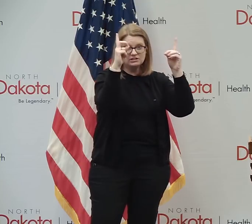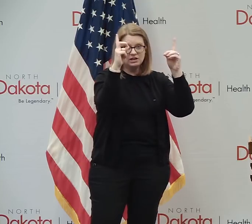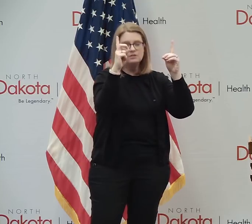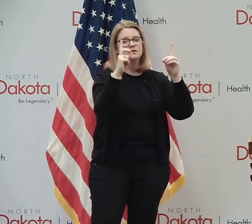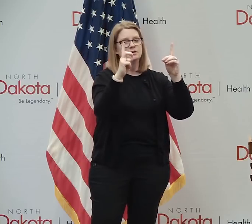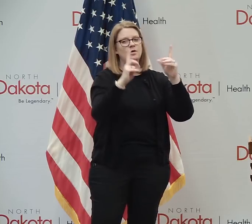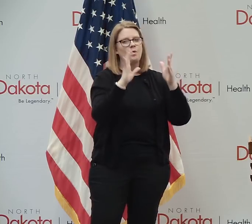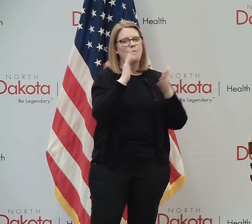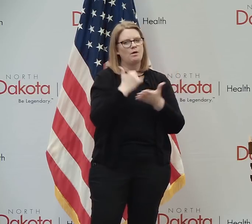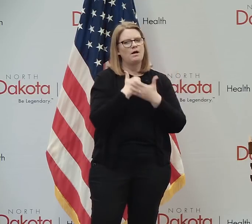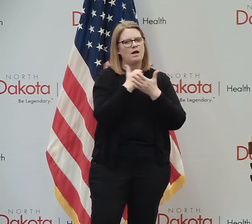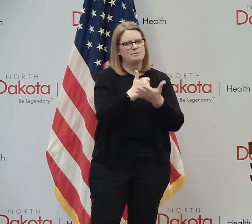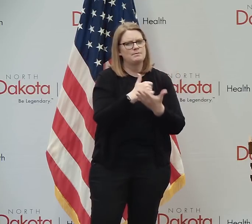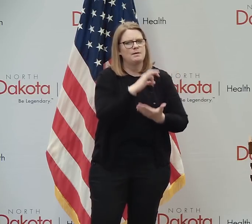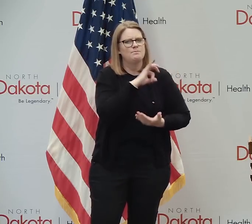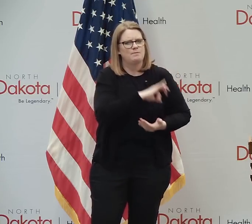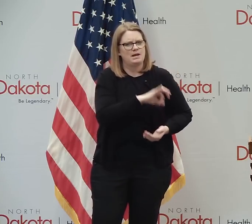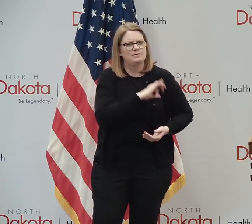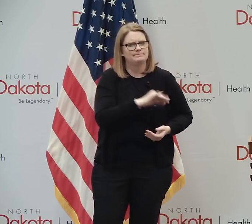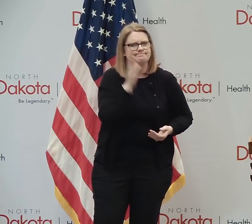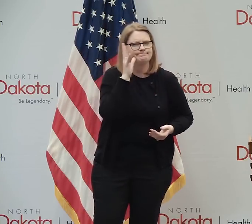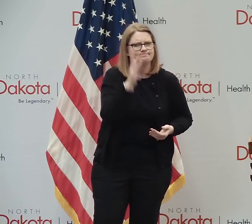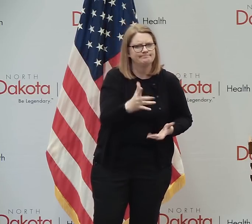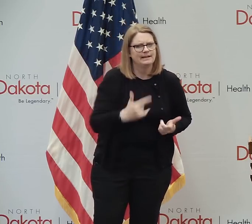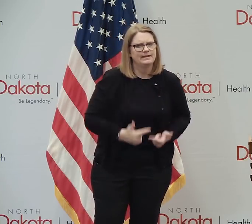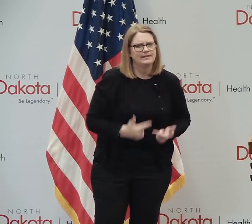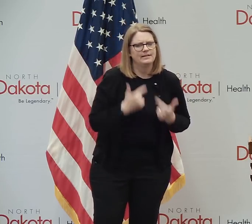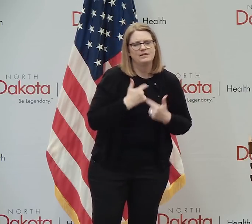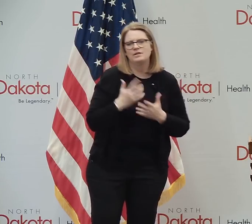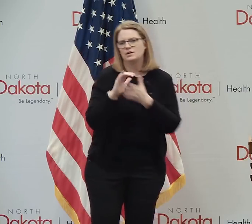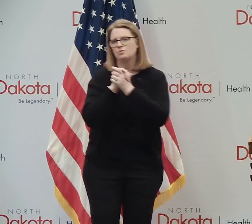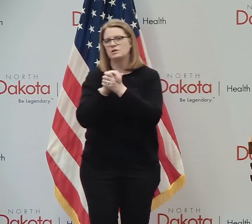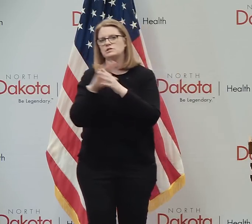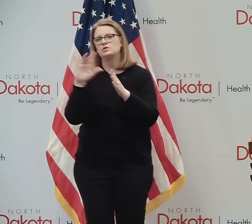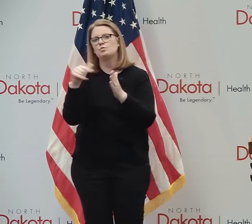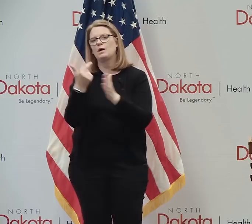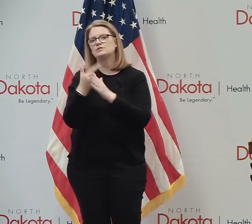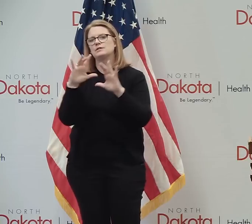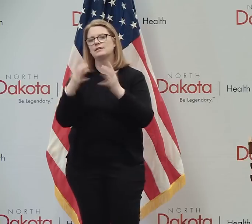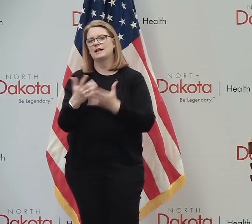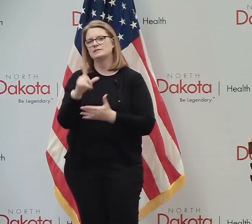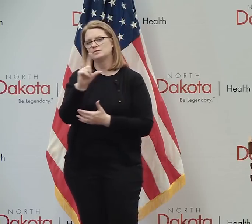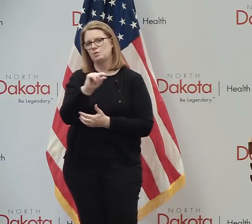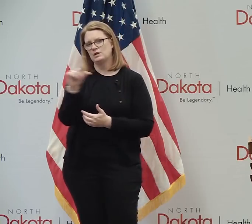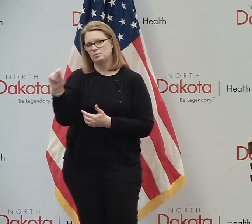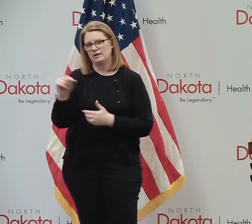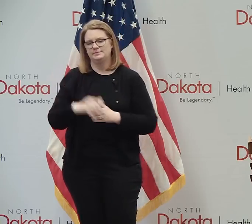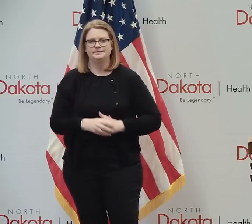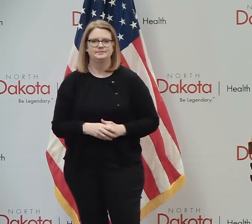your career and life. Congratulations to the graduating class of 2020.